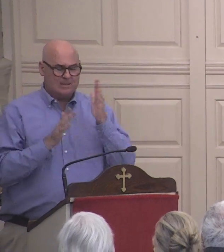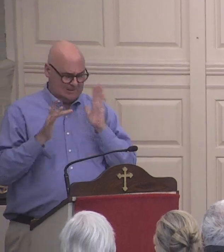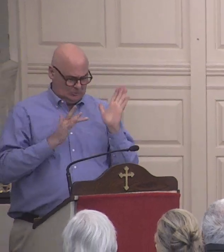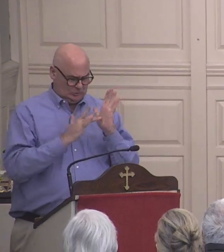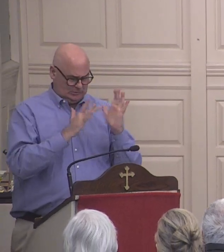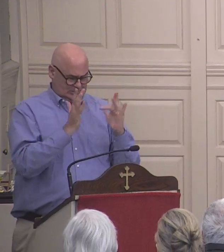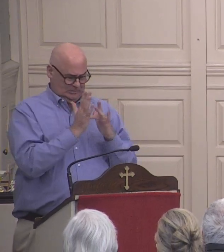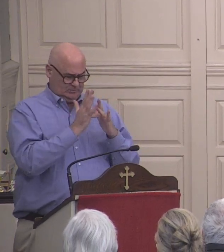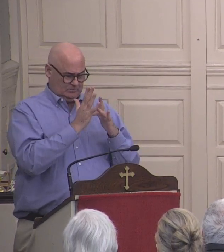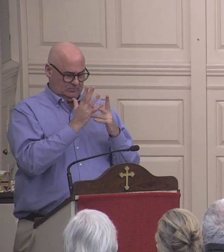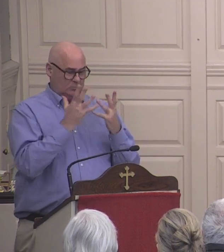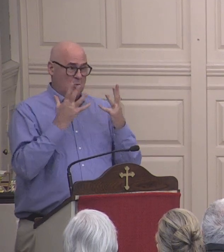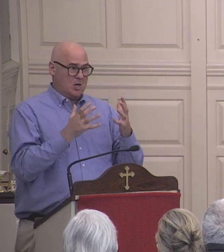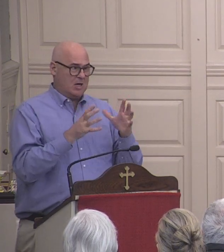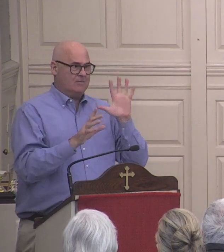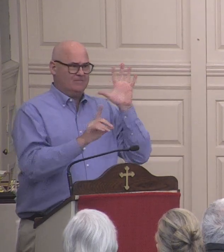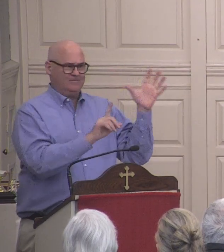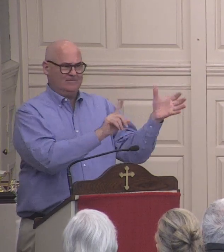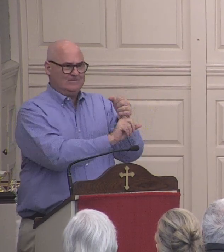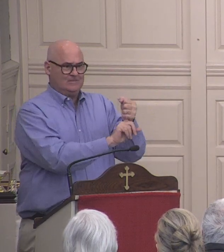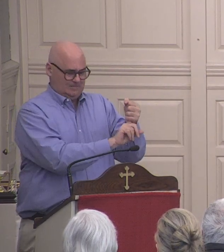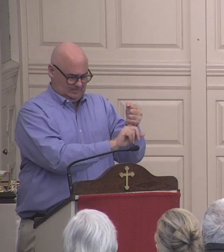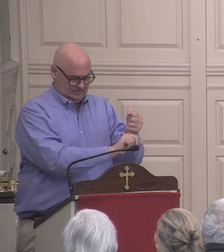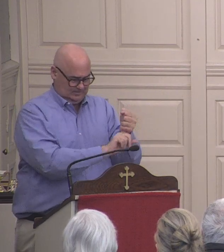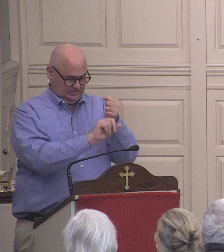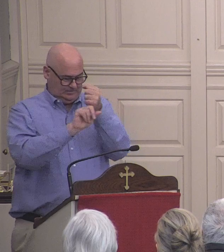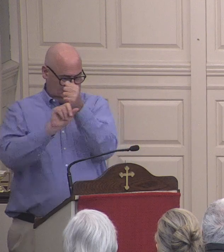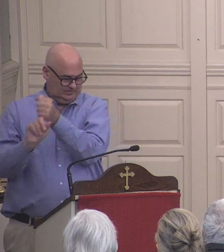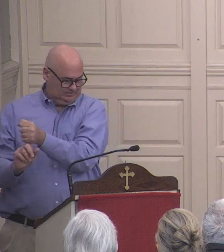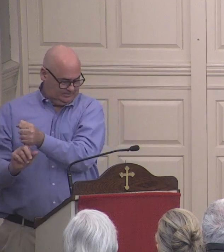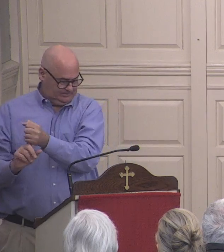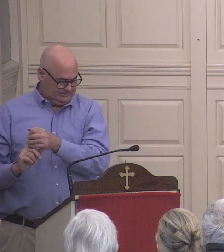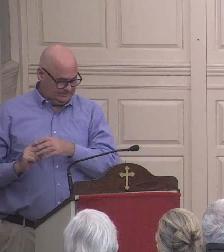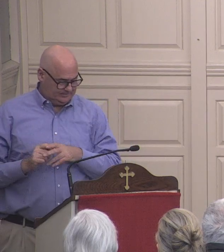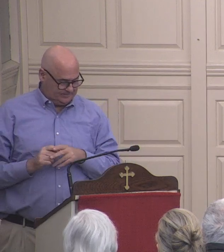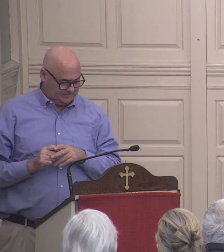priests to hand him over to them.